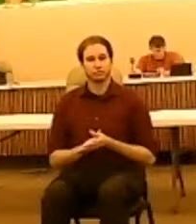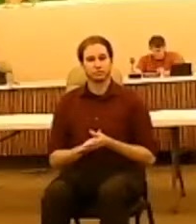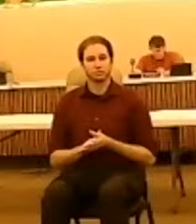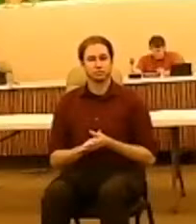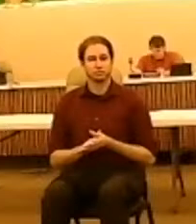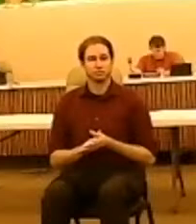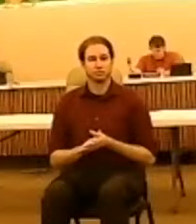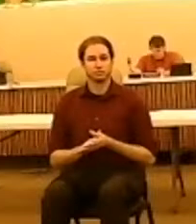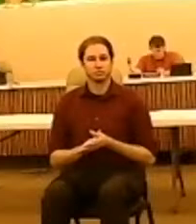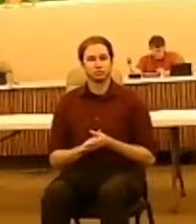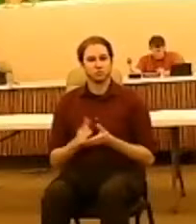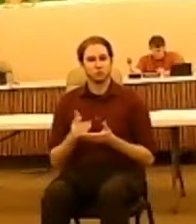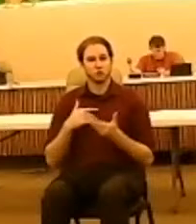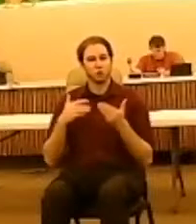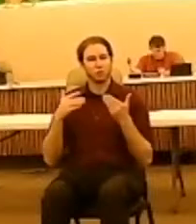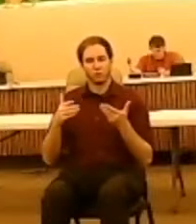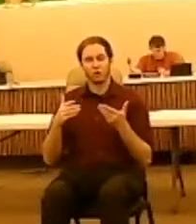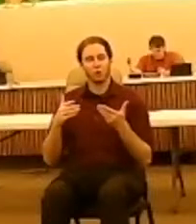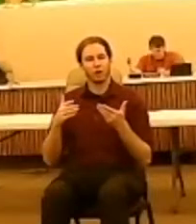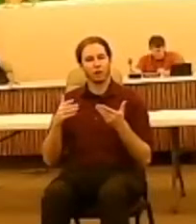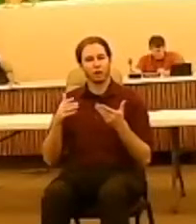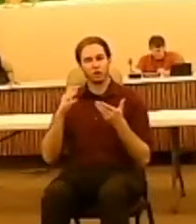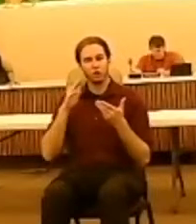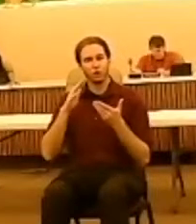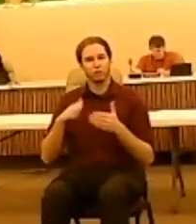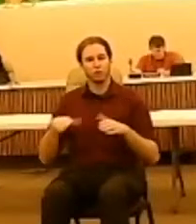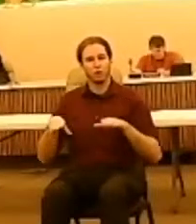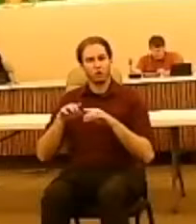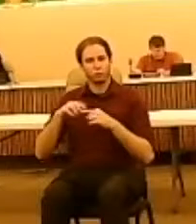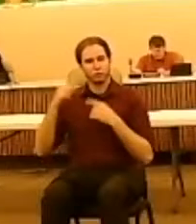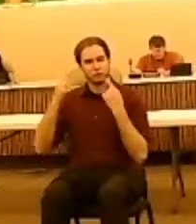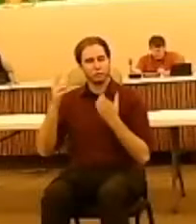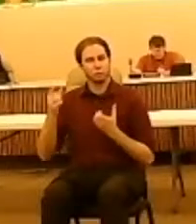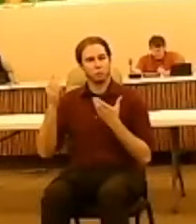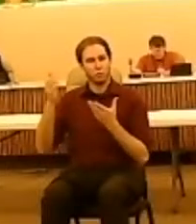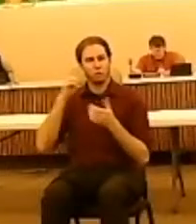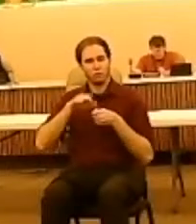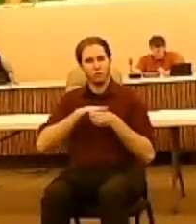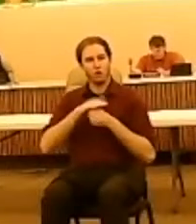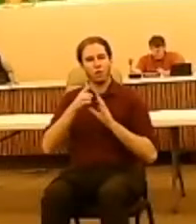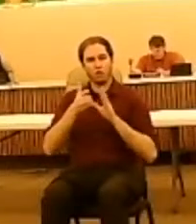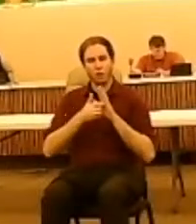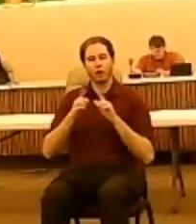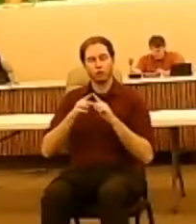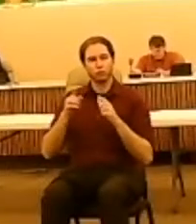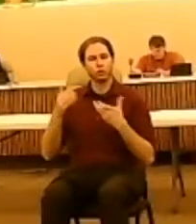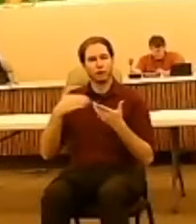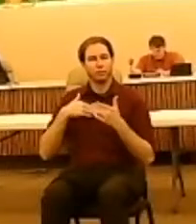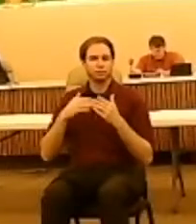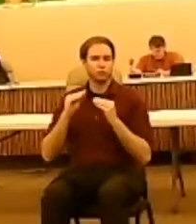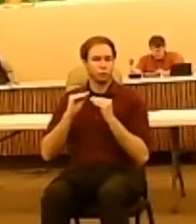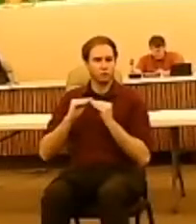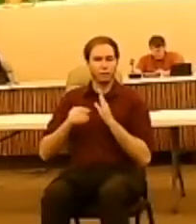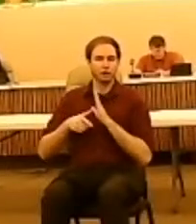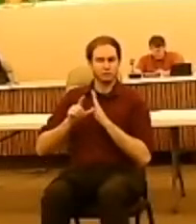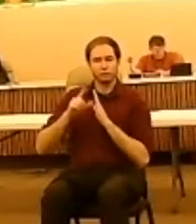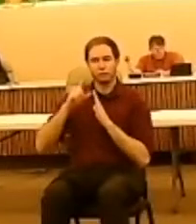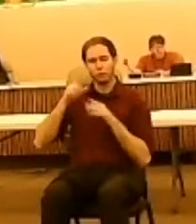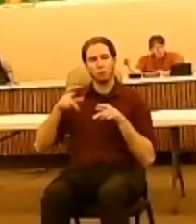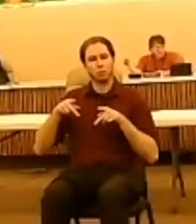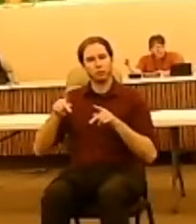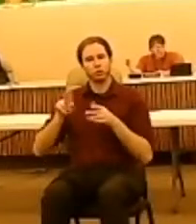I close public hearing to consider a proposed local law to revise permitted and prohibited use in industrial